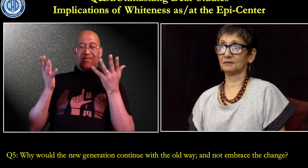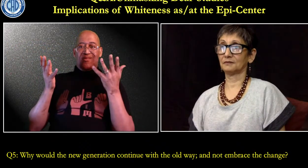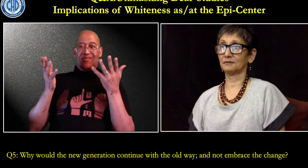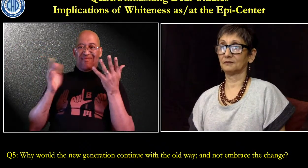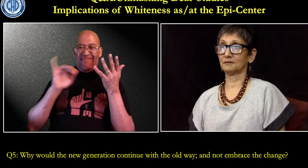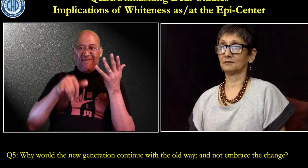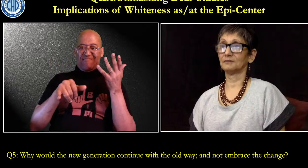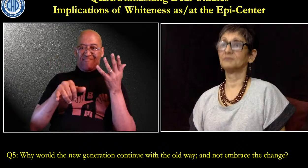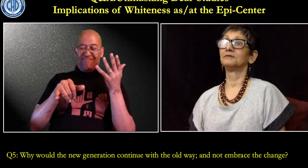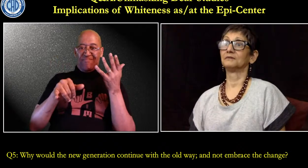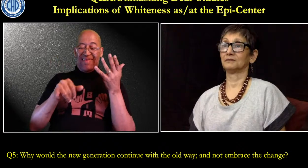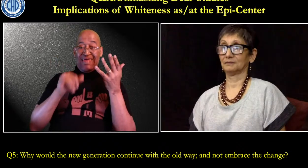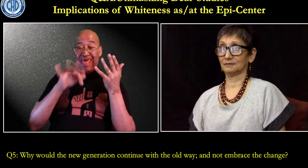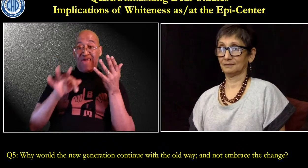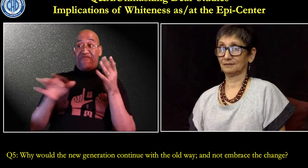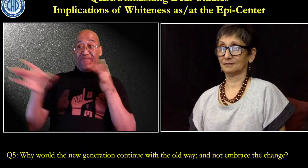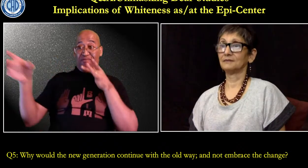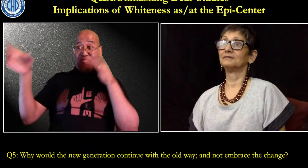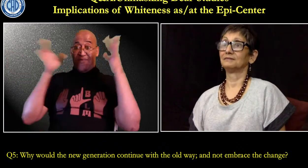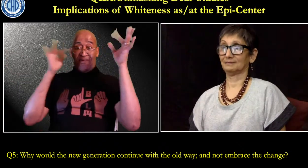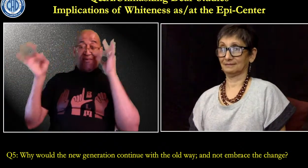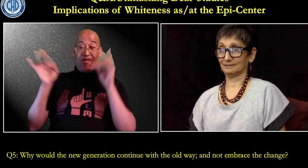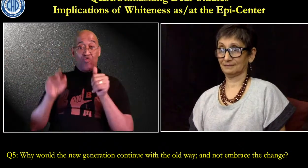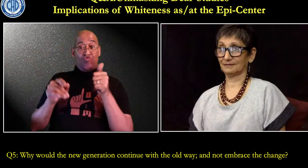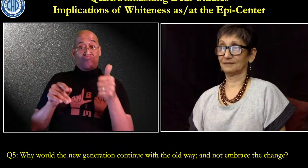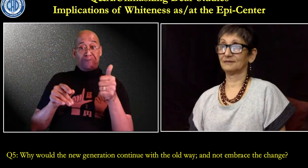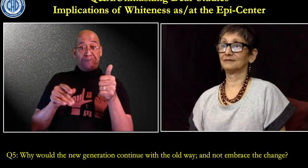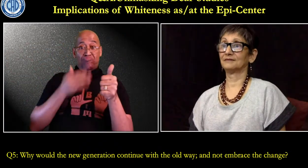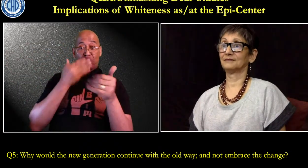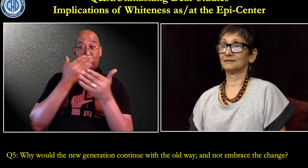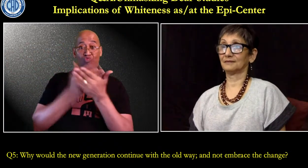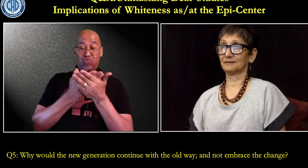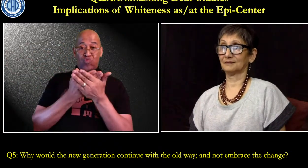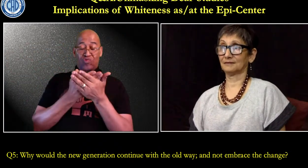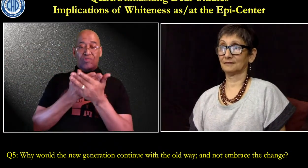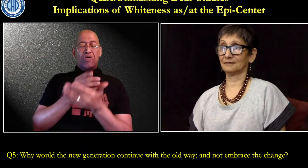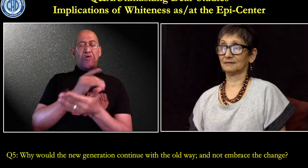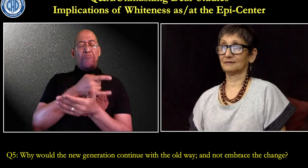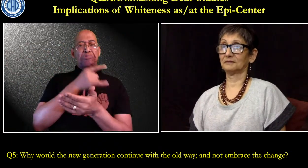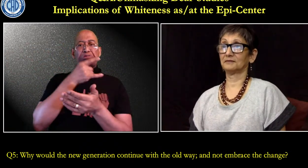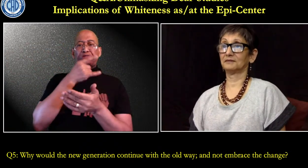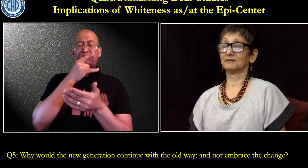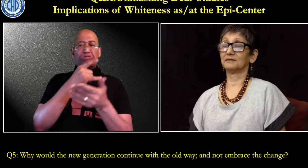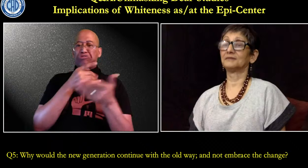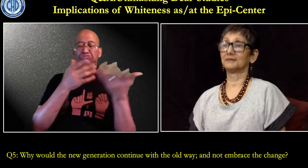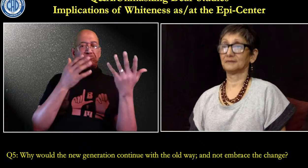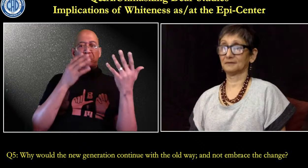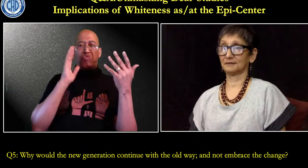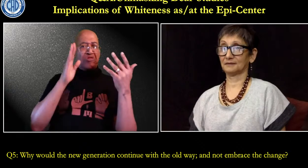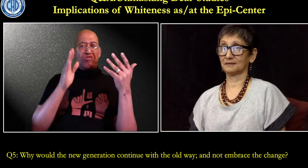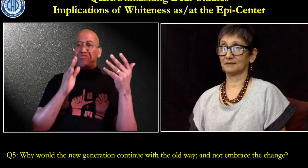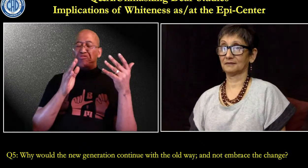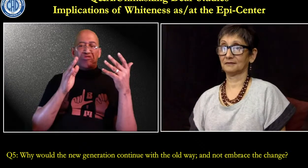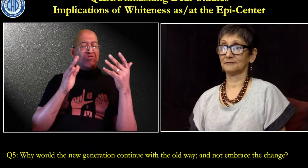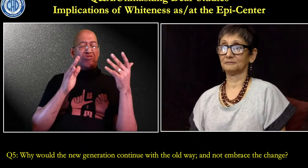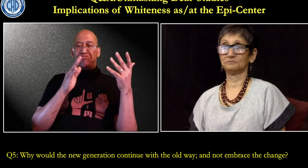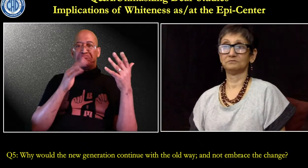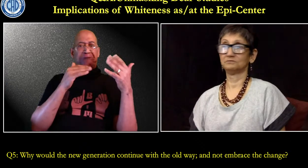ideas are grown and stuck to them. So